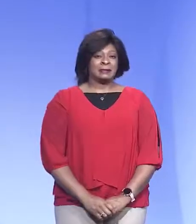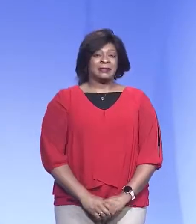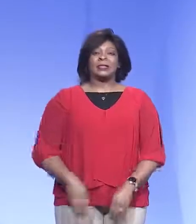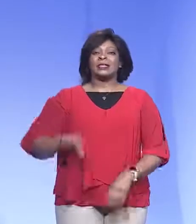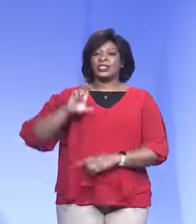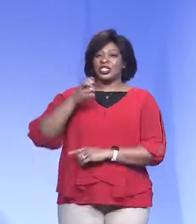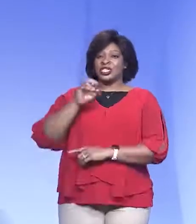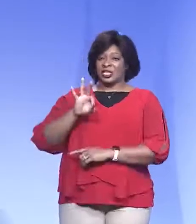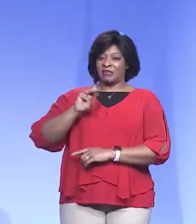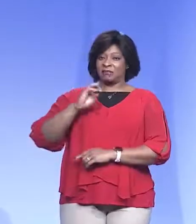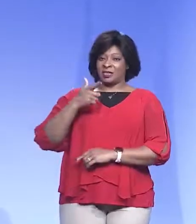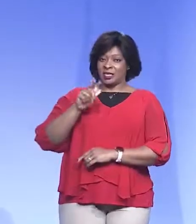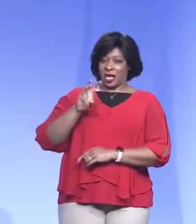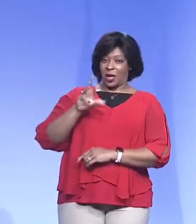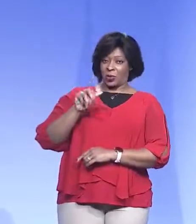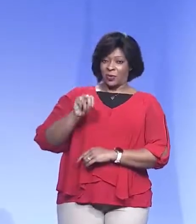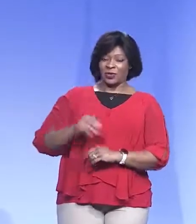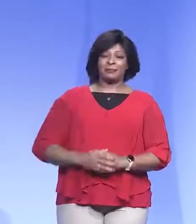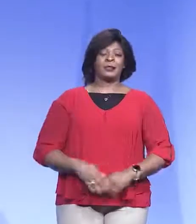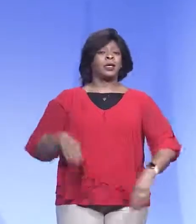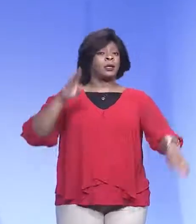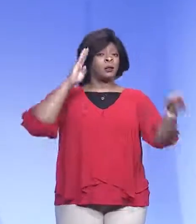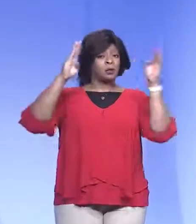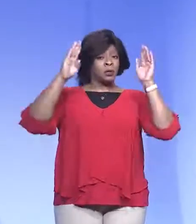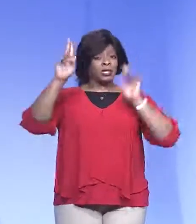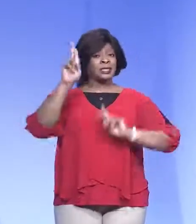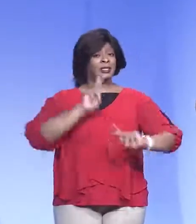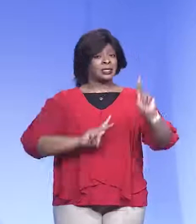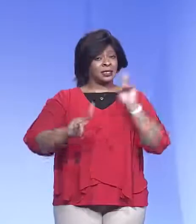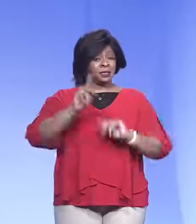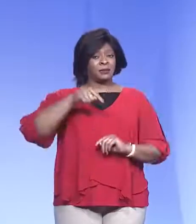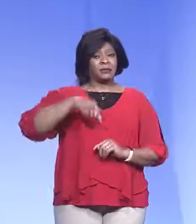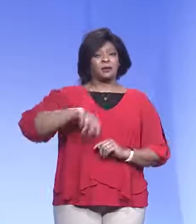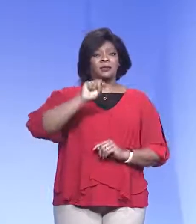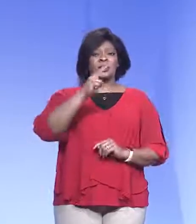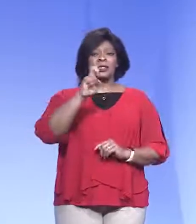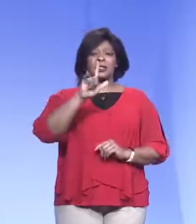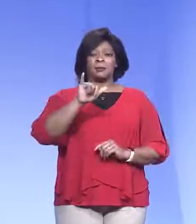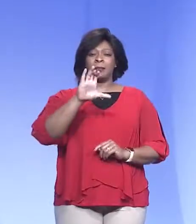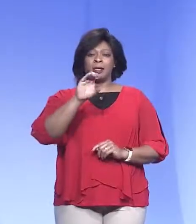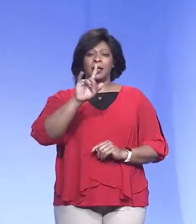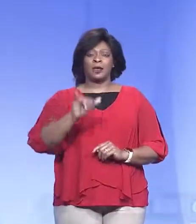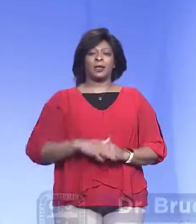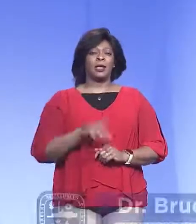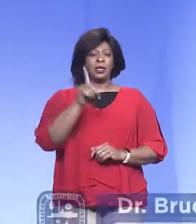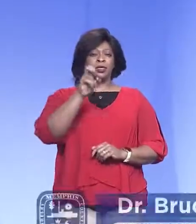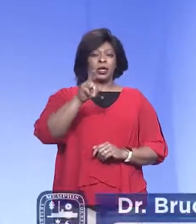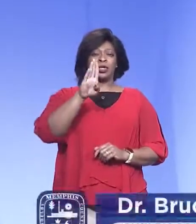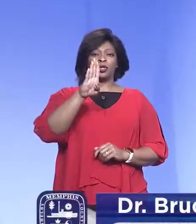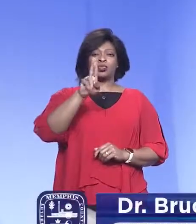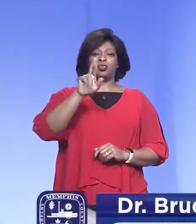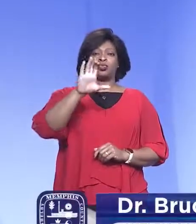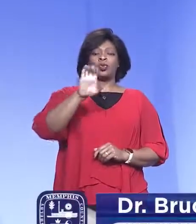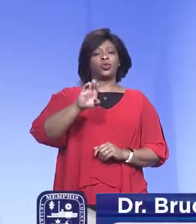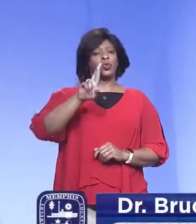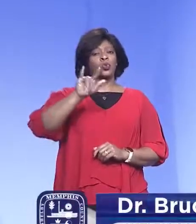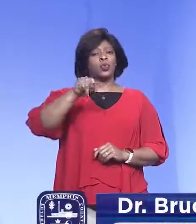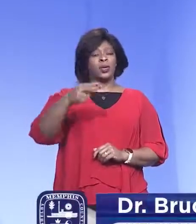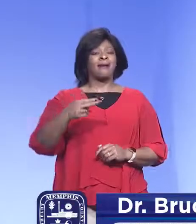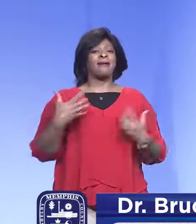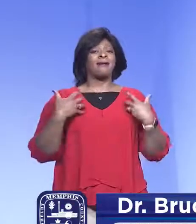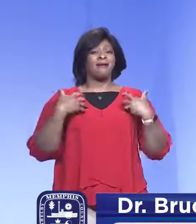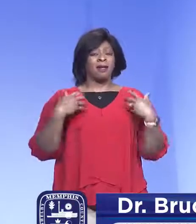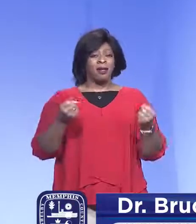Chief McGowen. Greetings, fellow citizens of Shelby County. It's Dr. Bruce Randolph. I'm the health